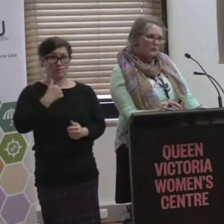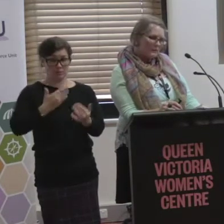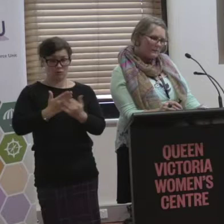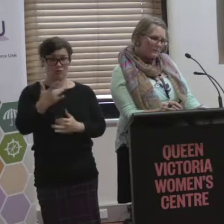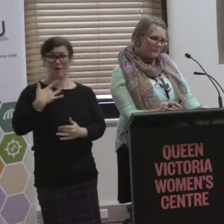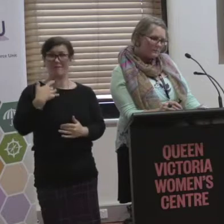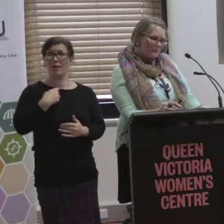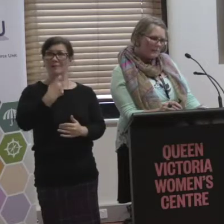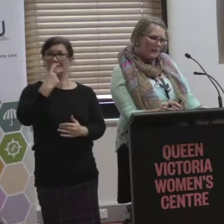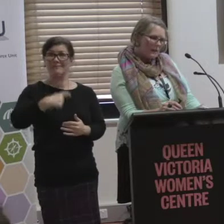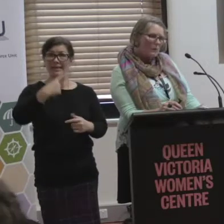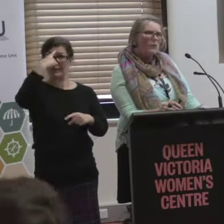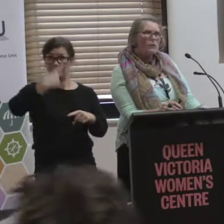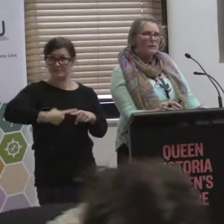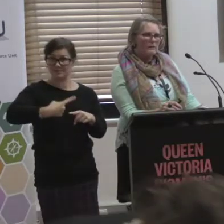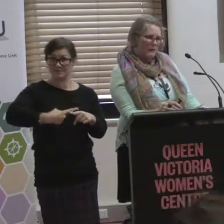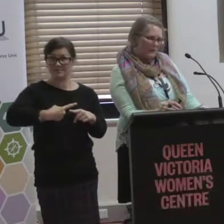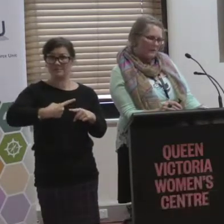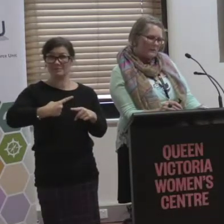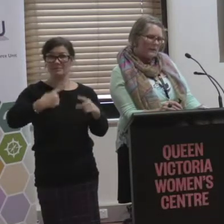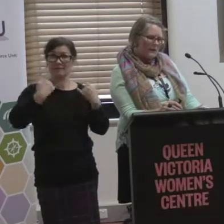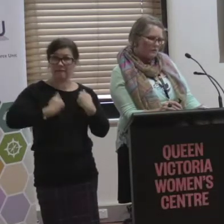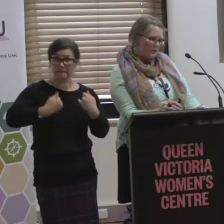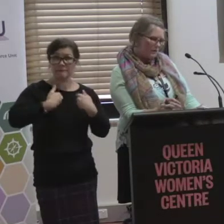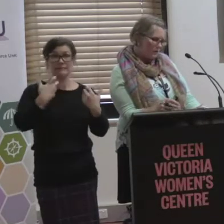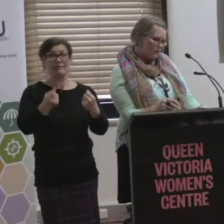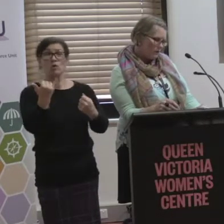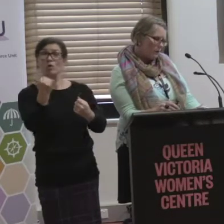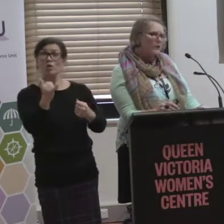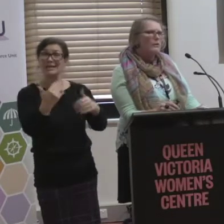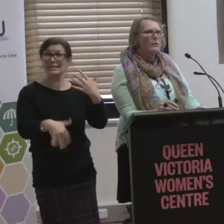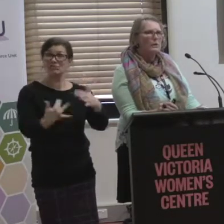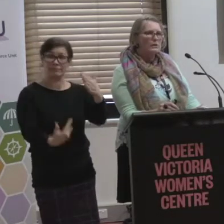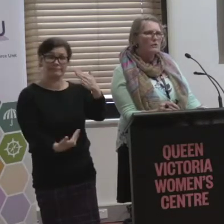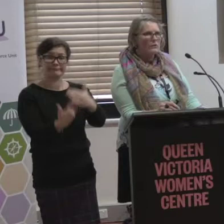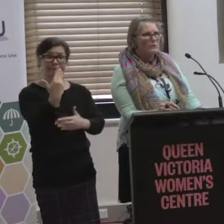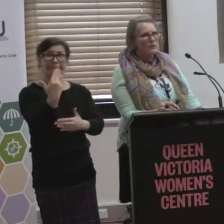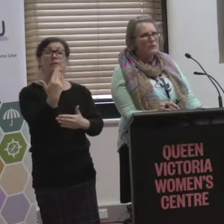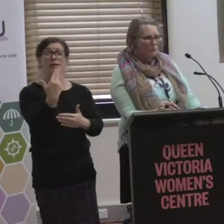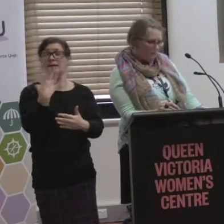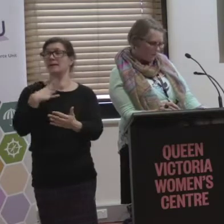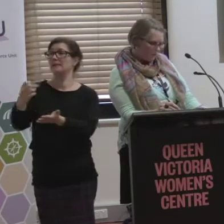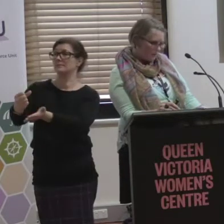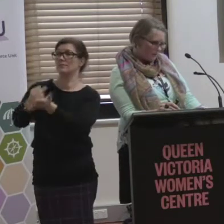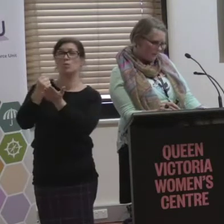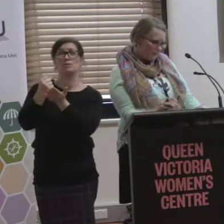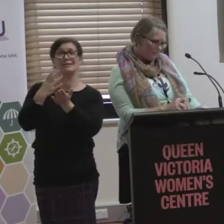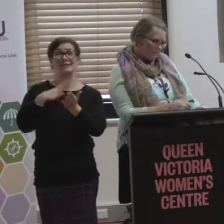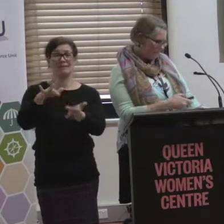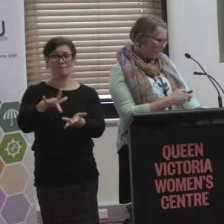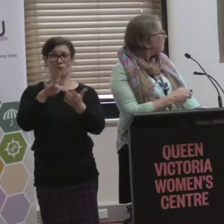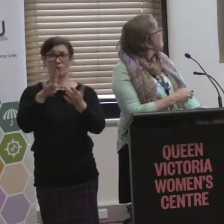severe illness or a severe injury has occurred and they just want that additional support and they want it to be